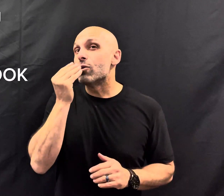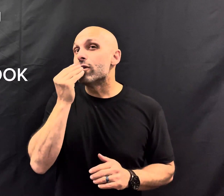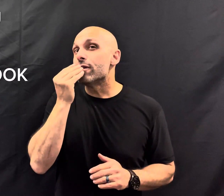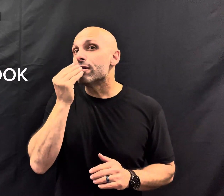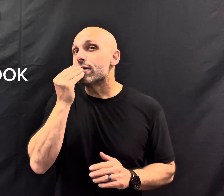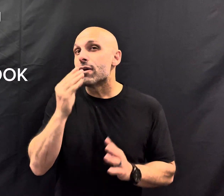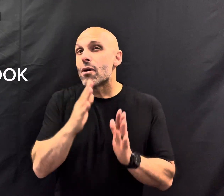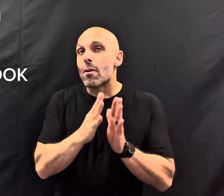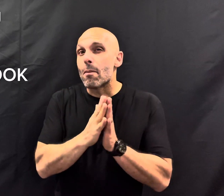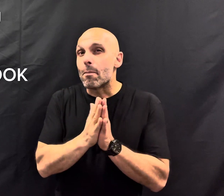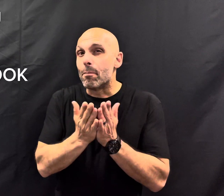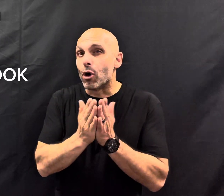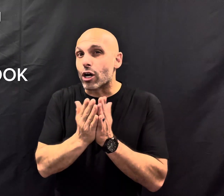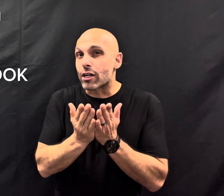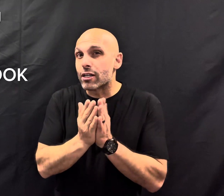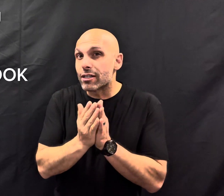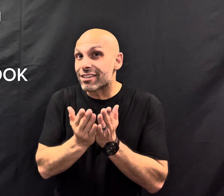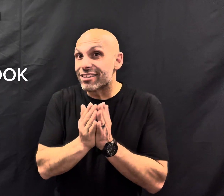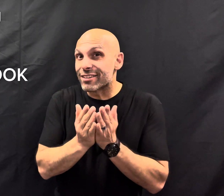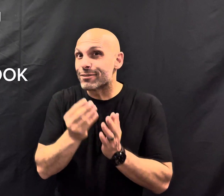food book,